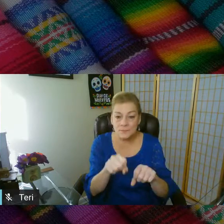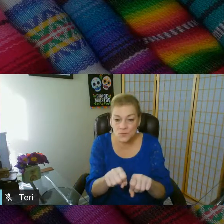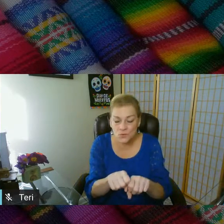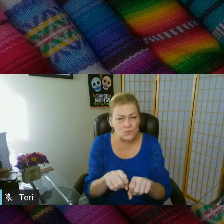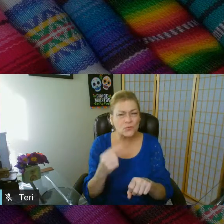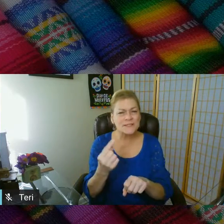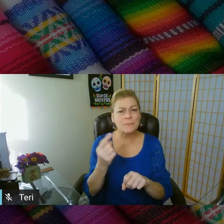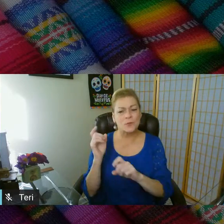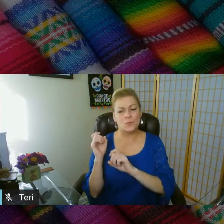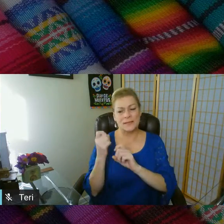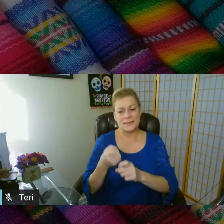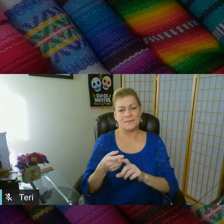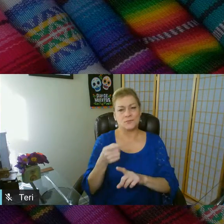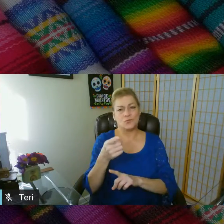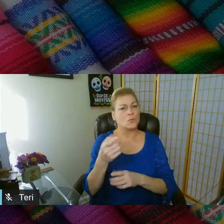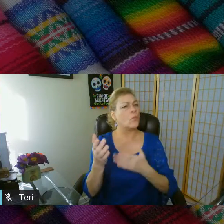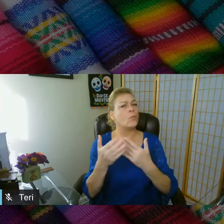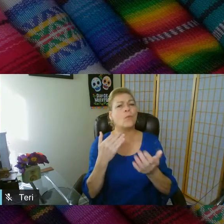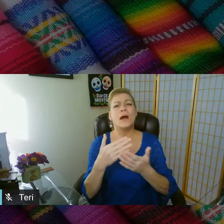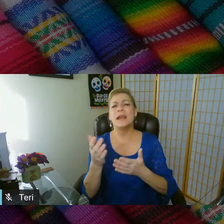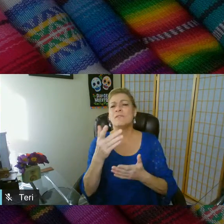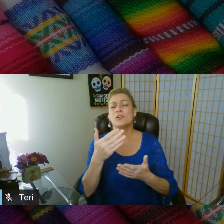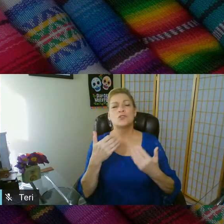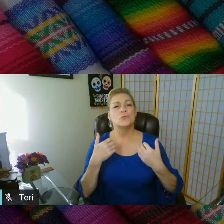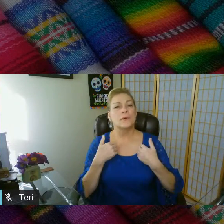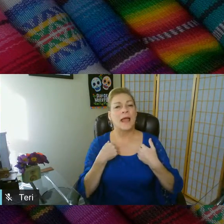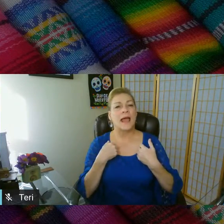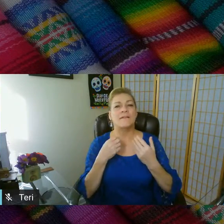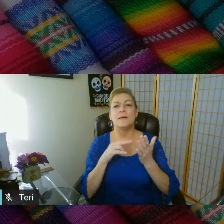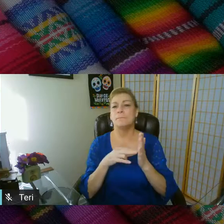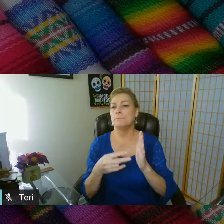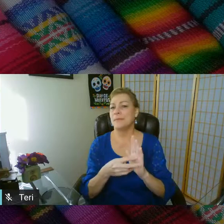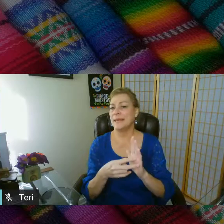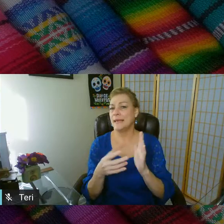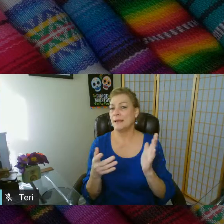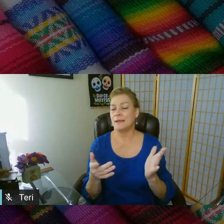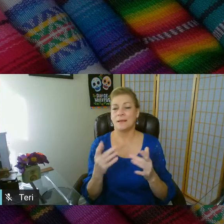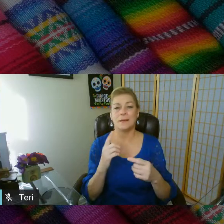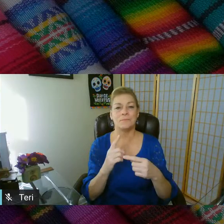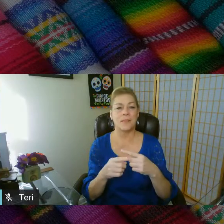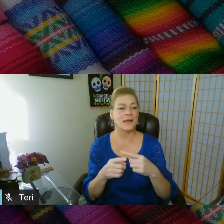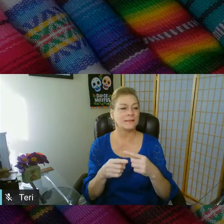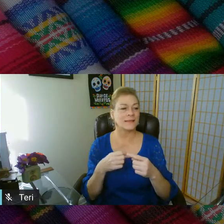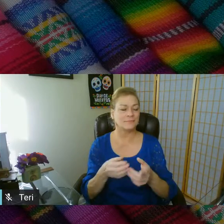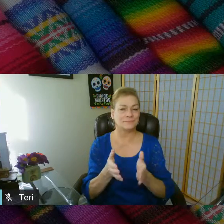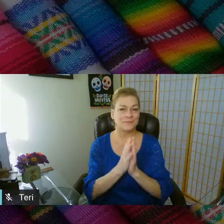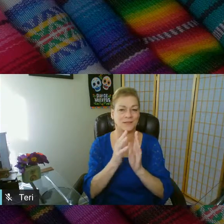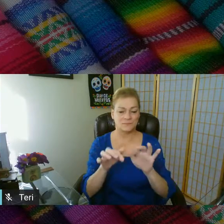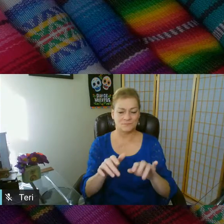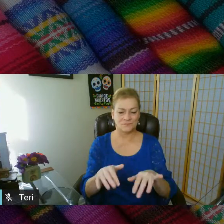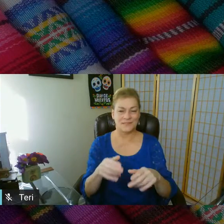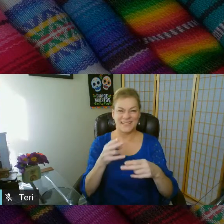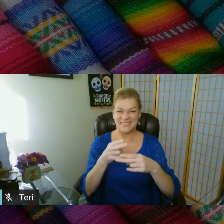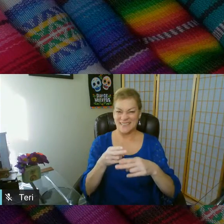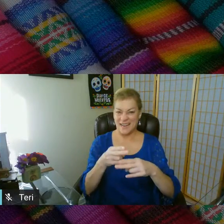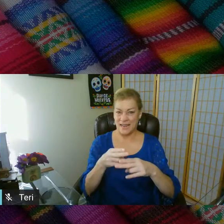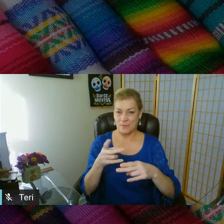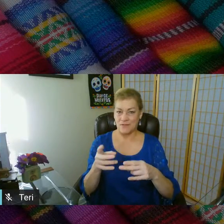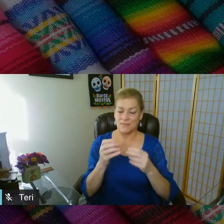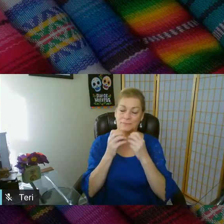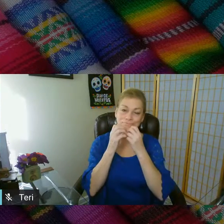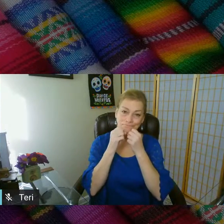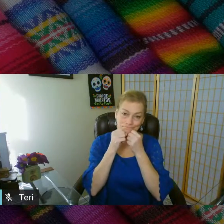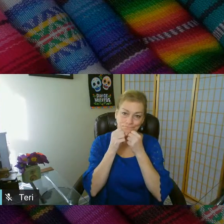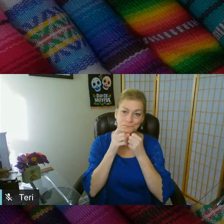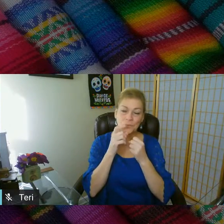one, whatever you brought that has meaning. And I also invite you to type the name of the loved one who is deceased,